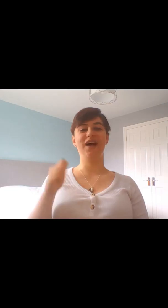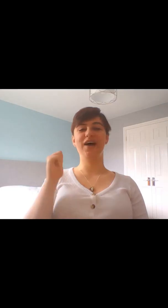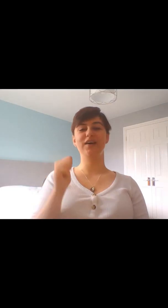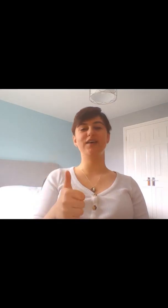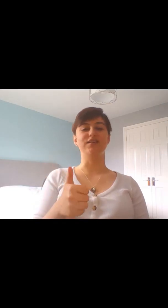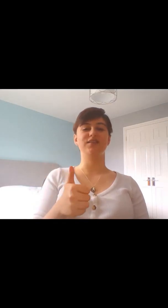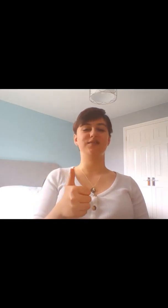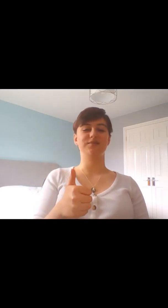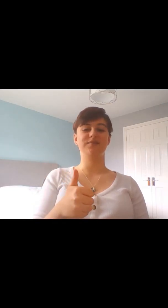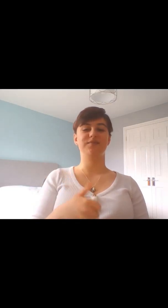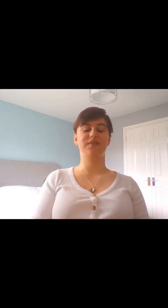good,